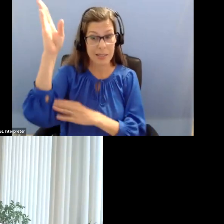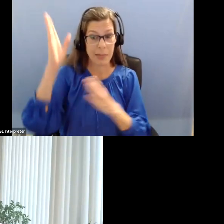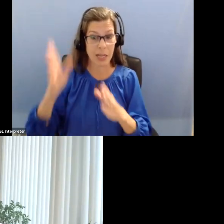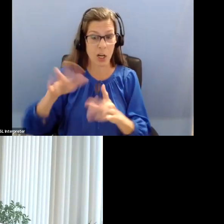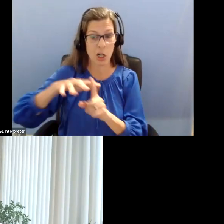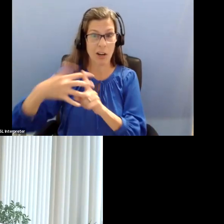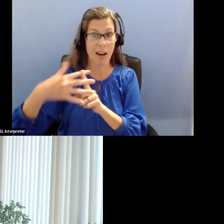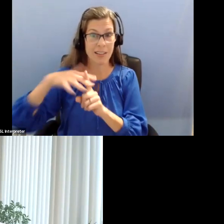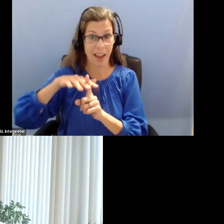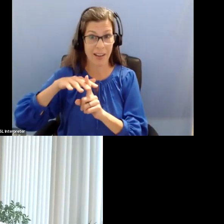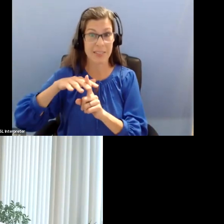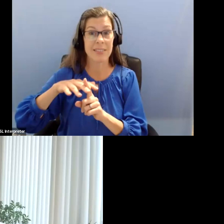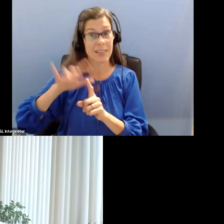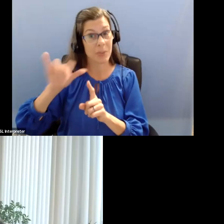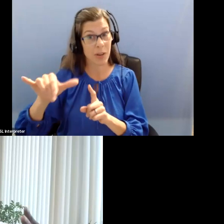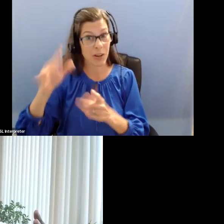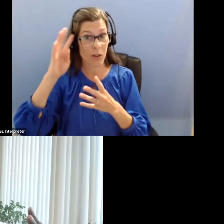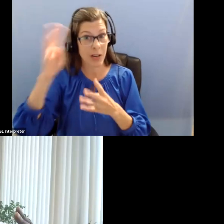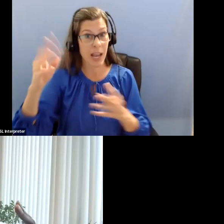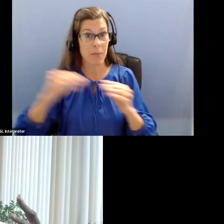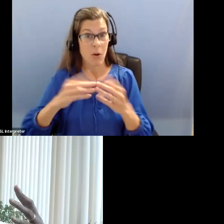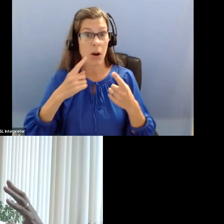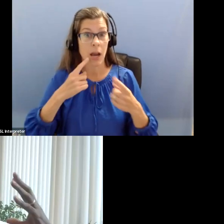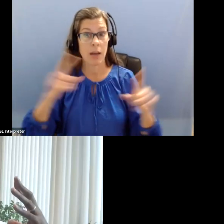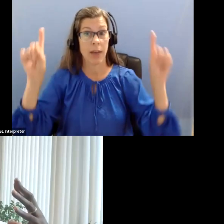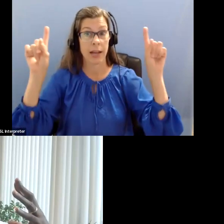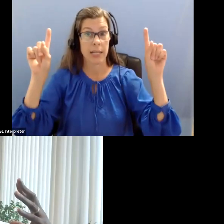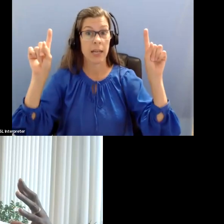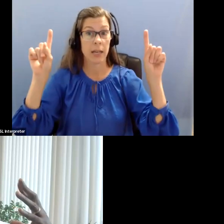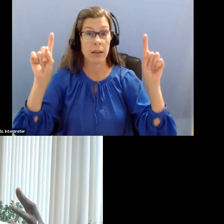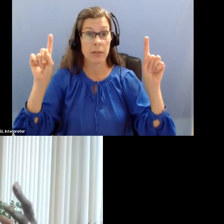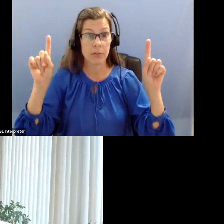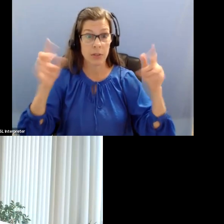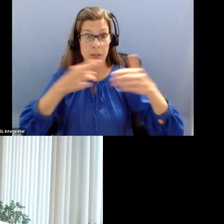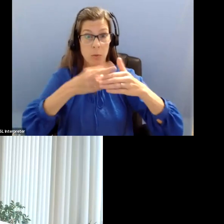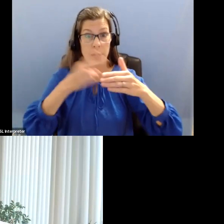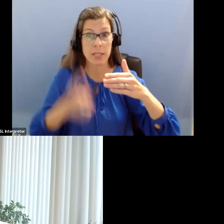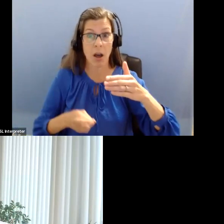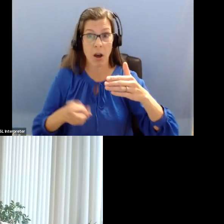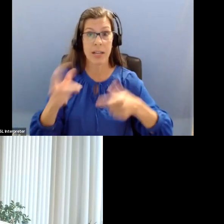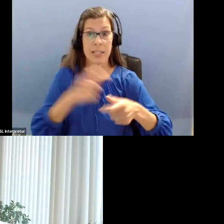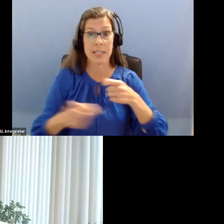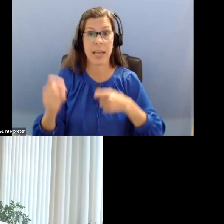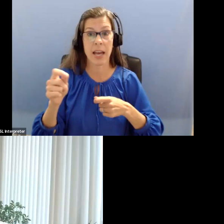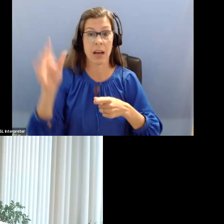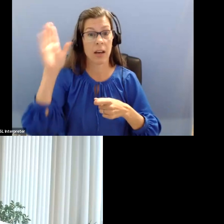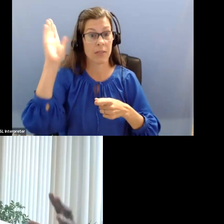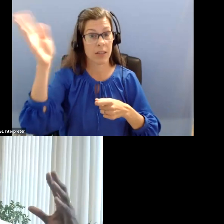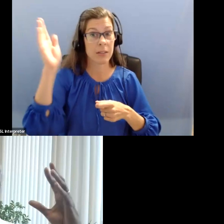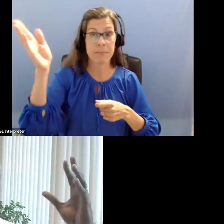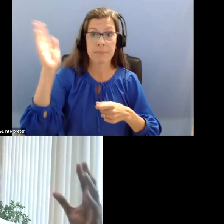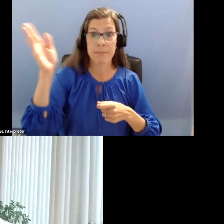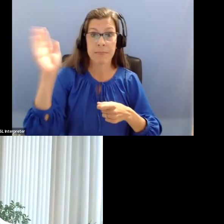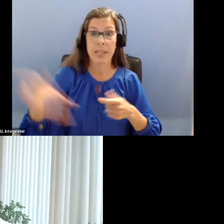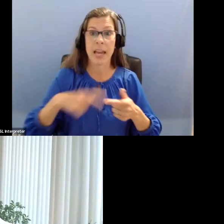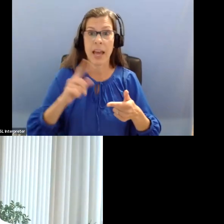and have their words not immediately put people in a mode where the rest of what they say doesn't even get heard because